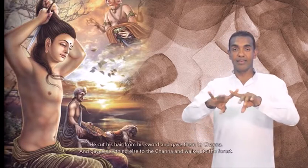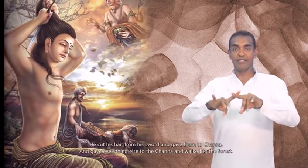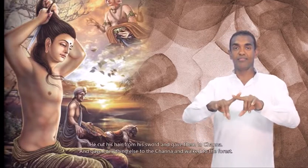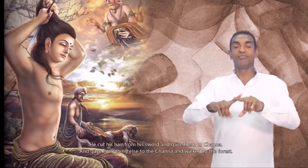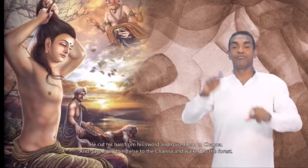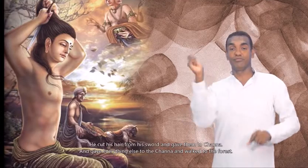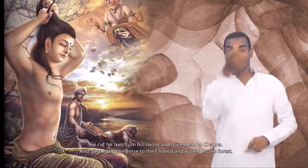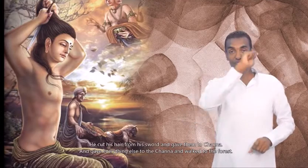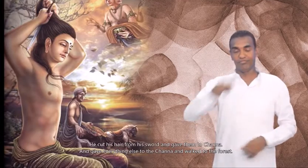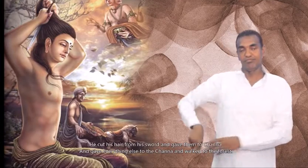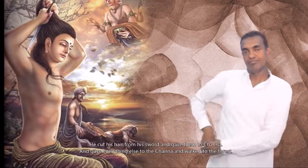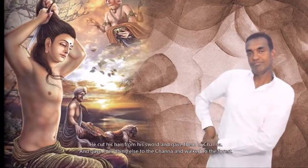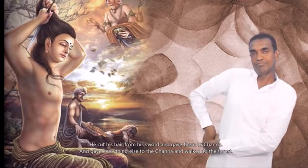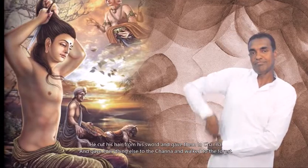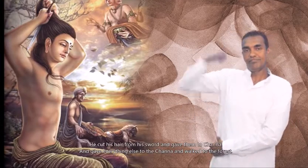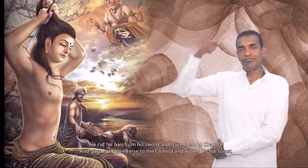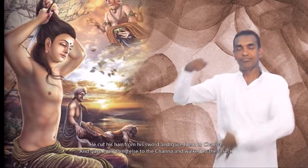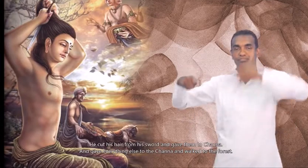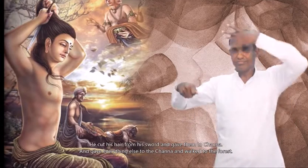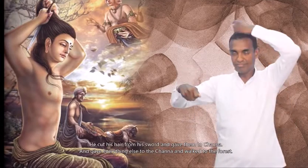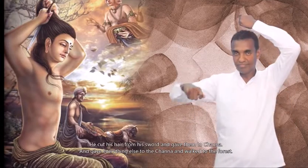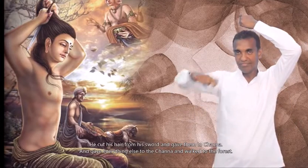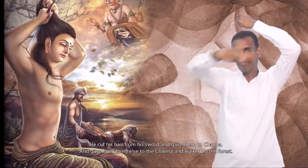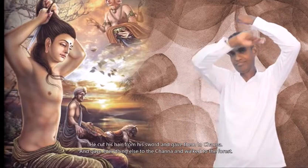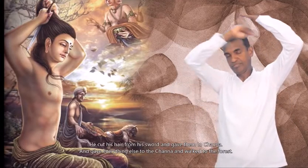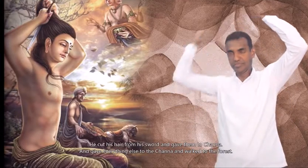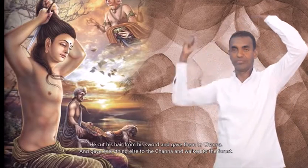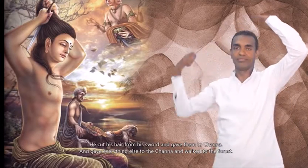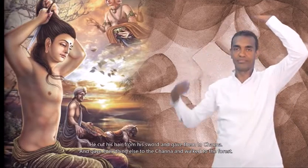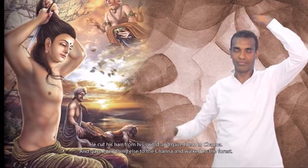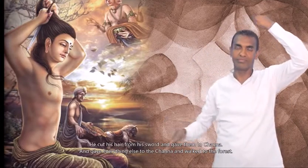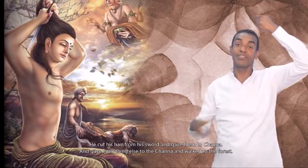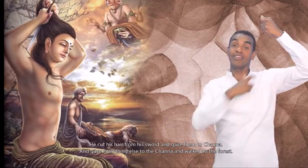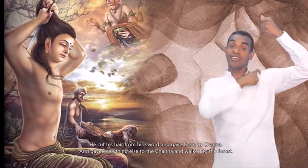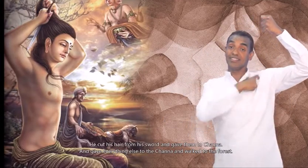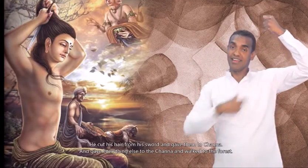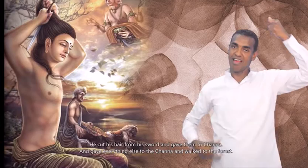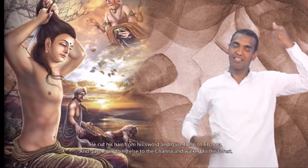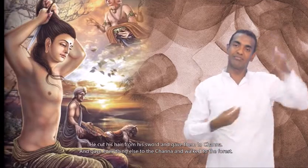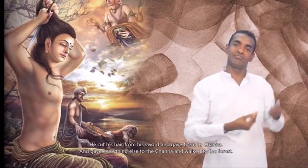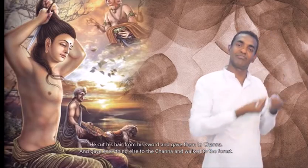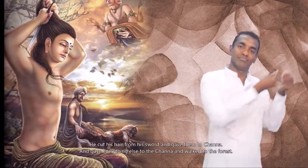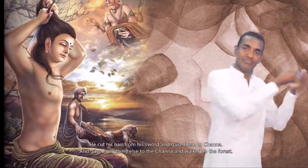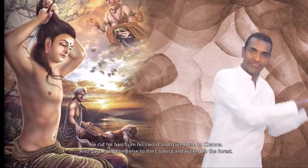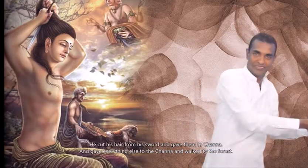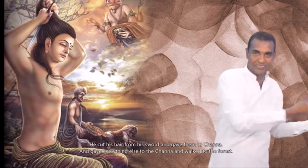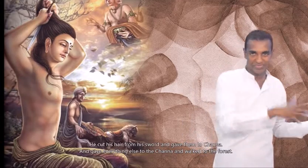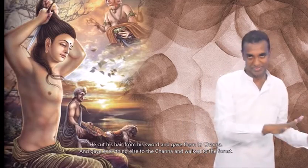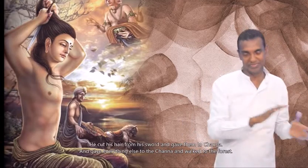He cut his hair from his sword and gave them to Channa, and gave everything else to the Channa and walked